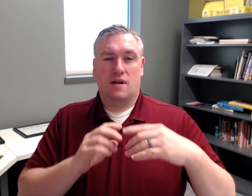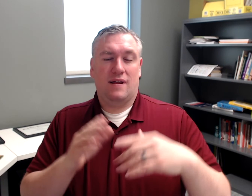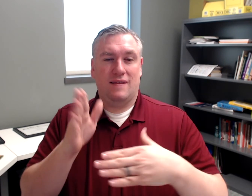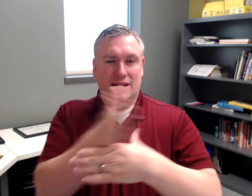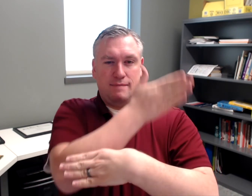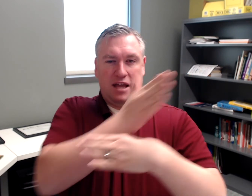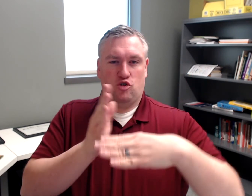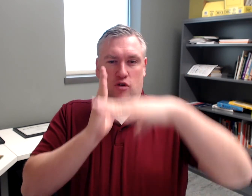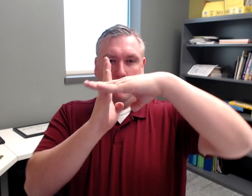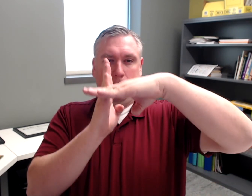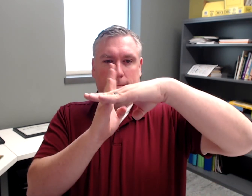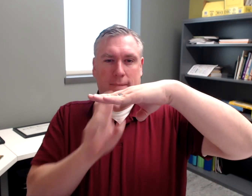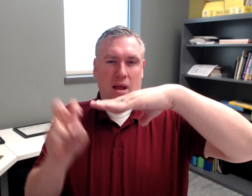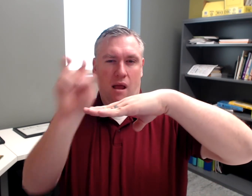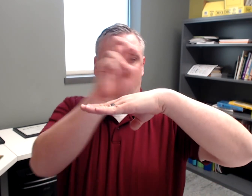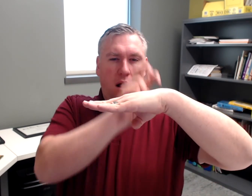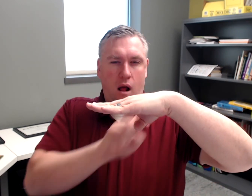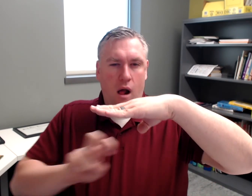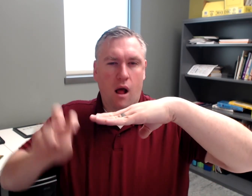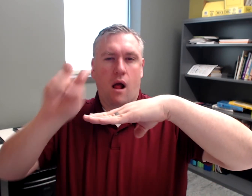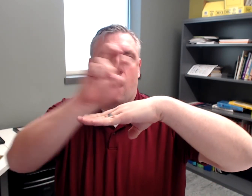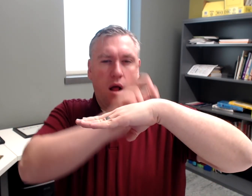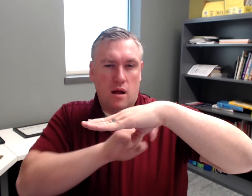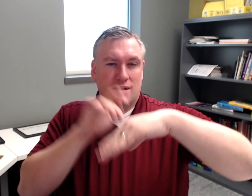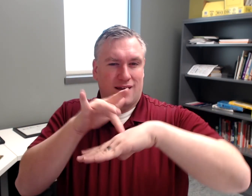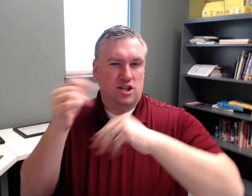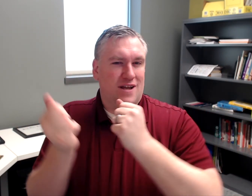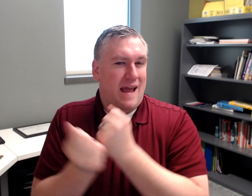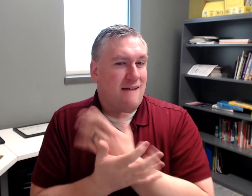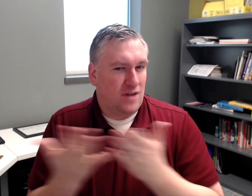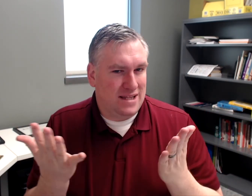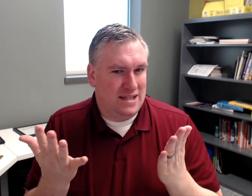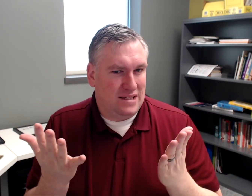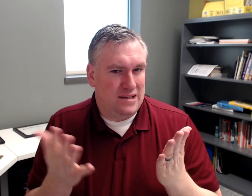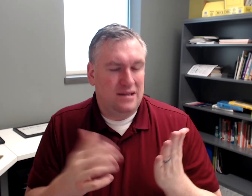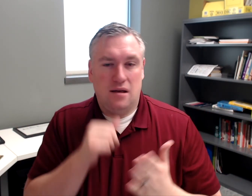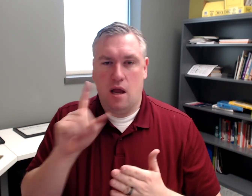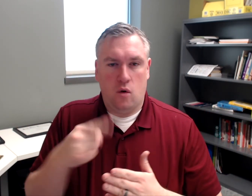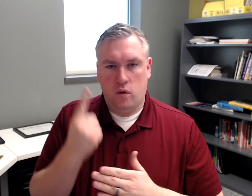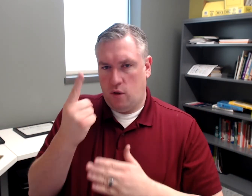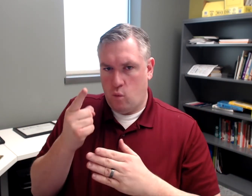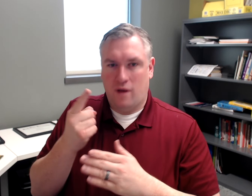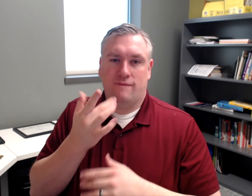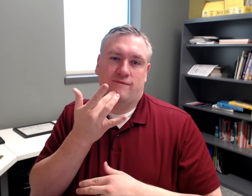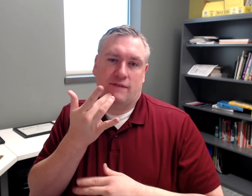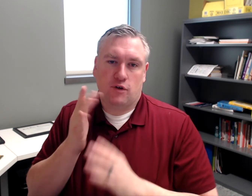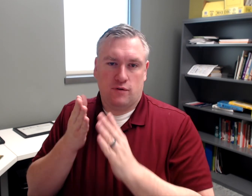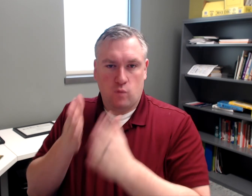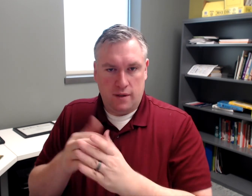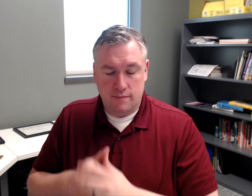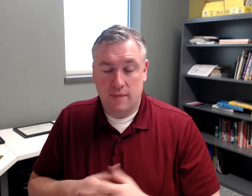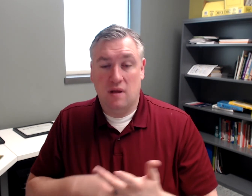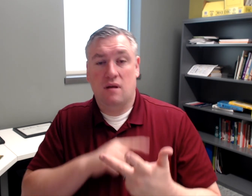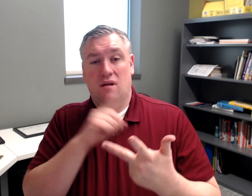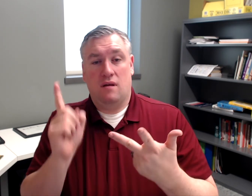Move around the continuum, the spectrum of different reading practices. Touch everything, not only one favorite